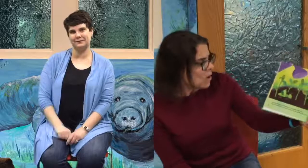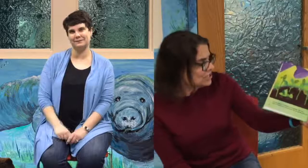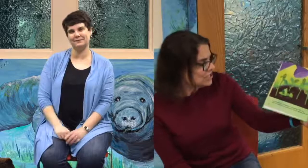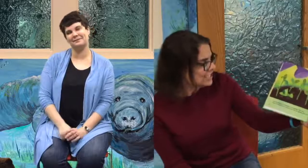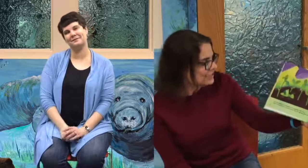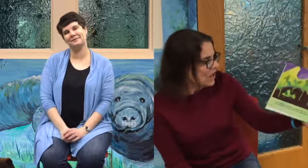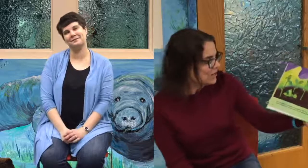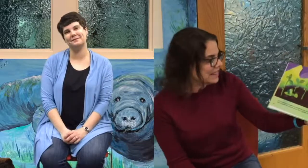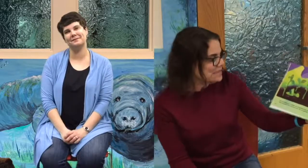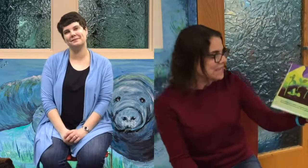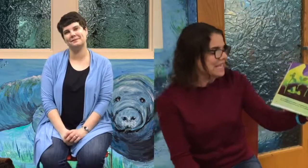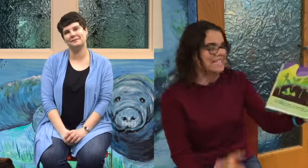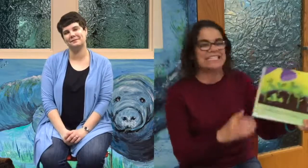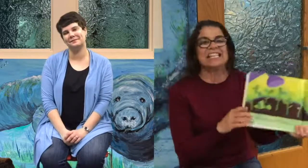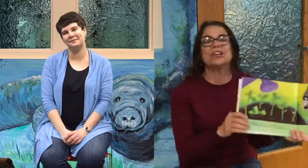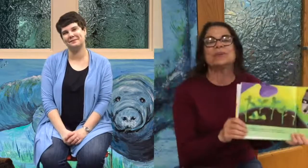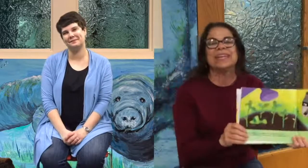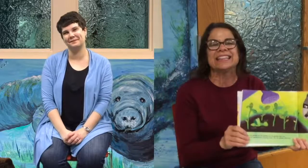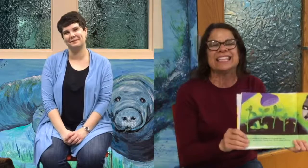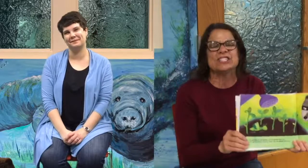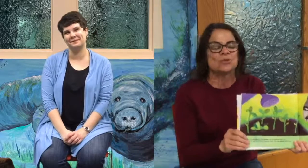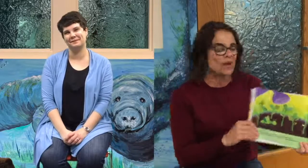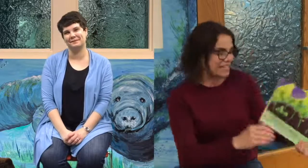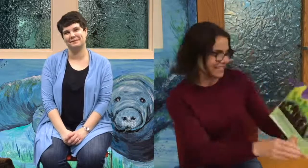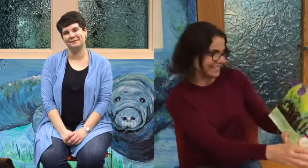water, watering them. See the green, little one.